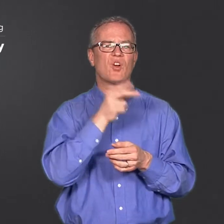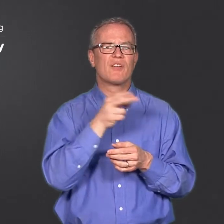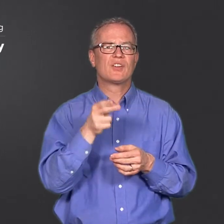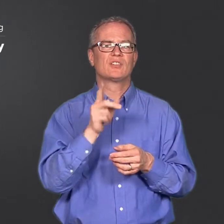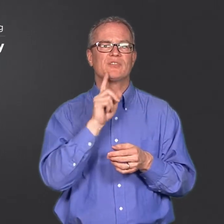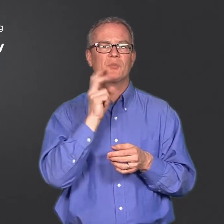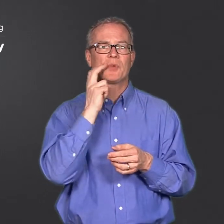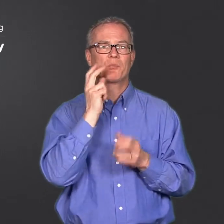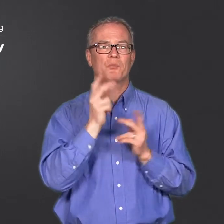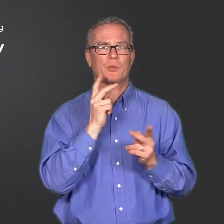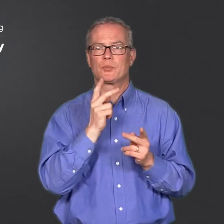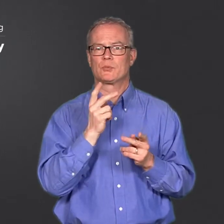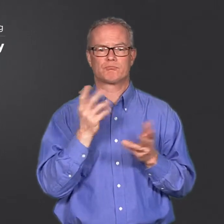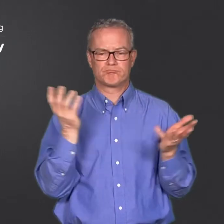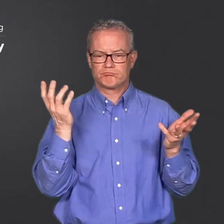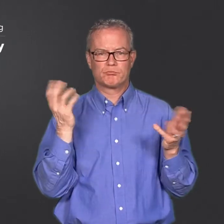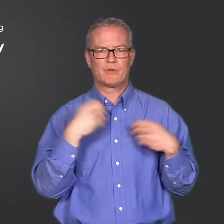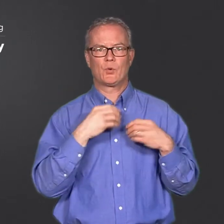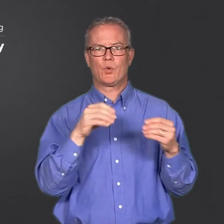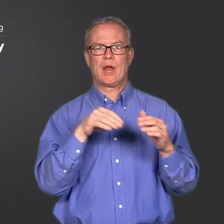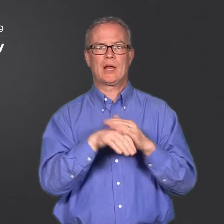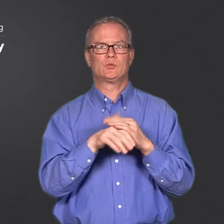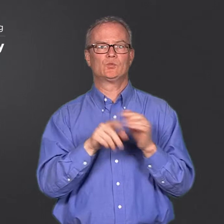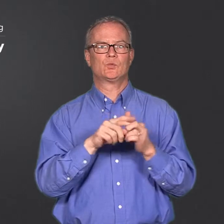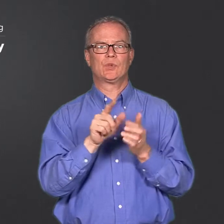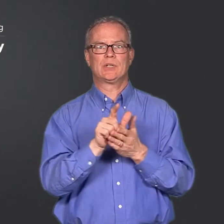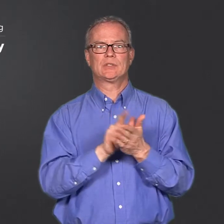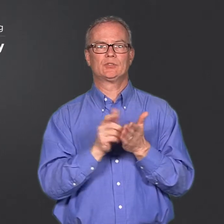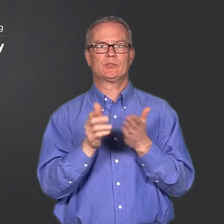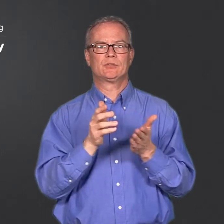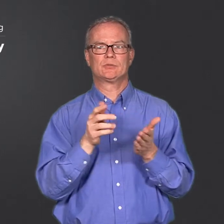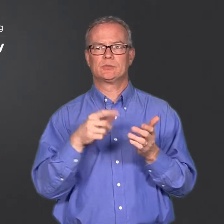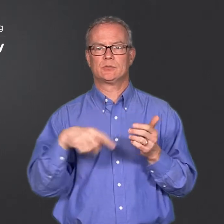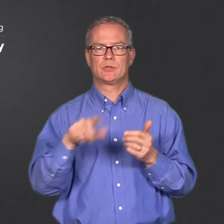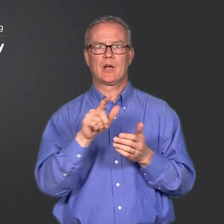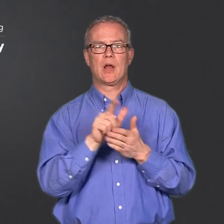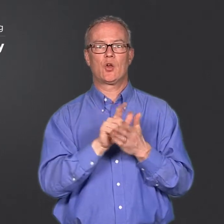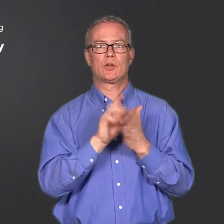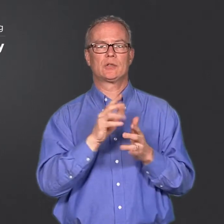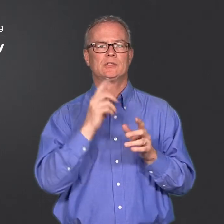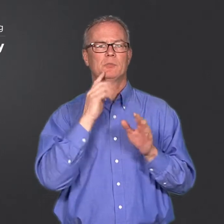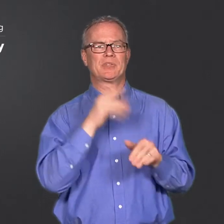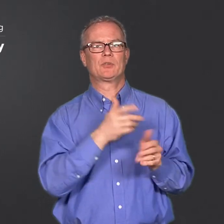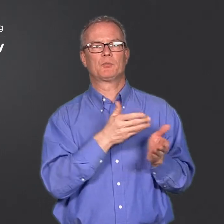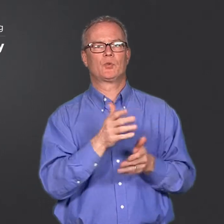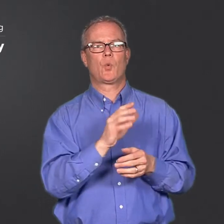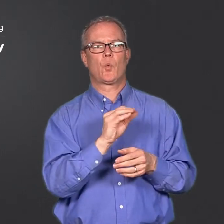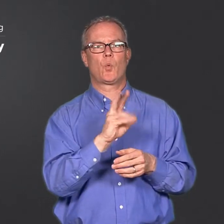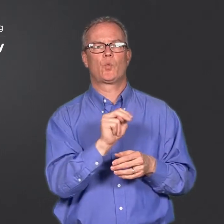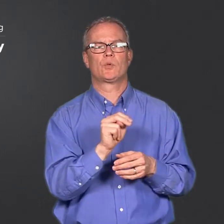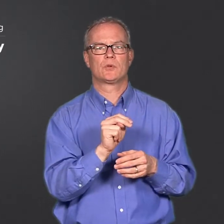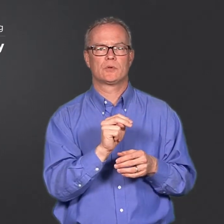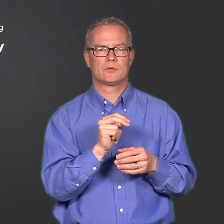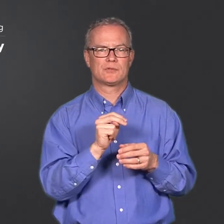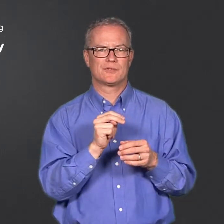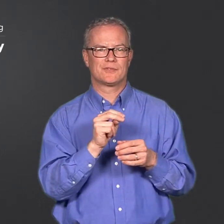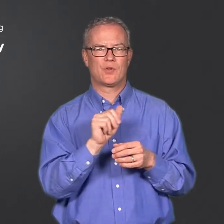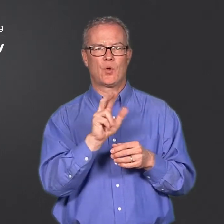who are deaf, hard of hearing, or deaf-blind trying to access those services have no access to those services because